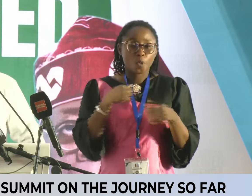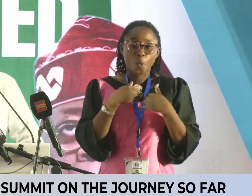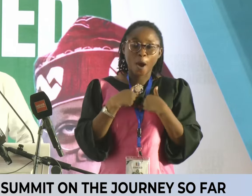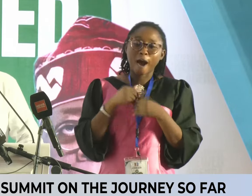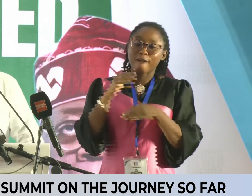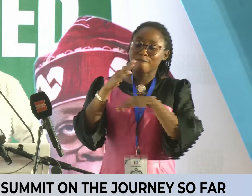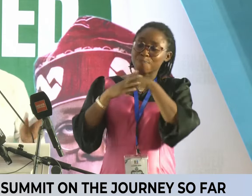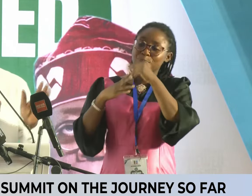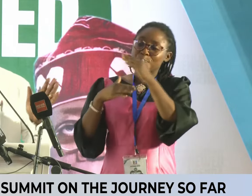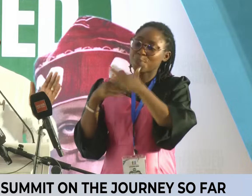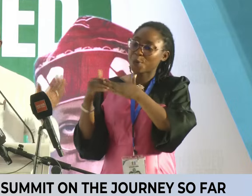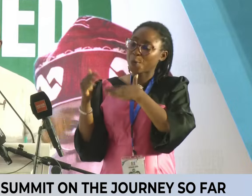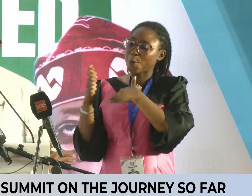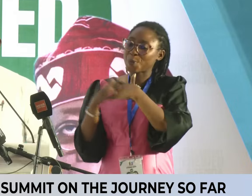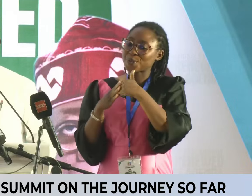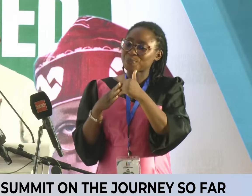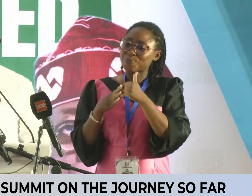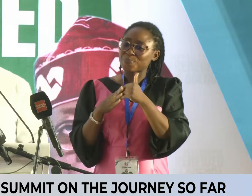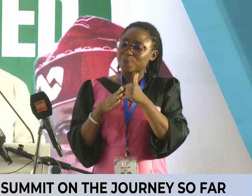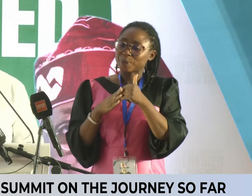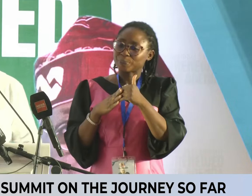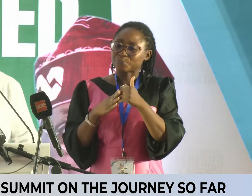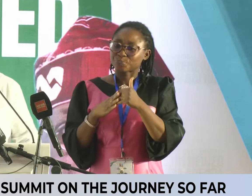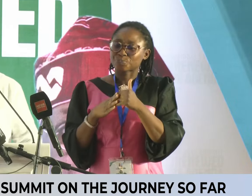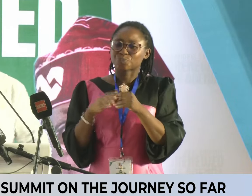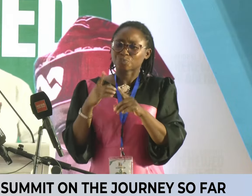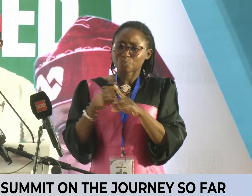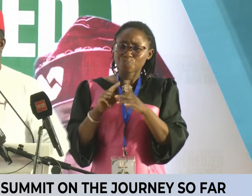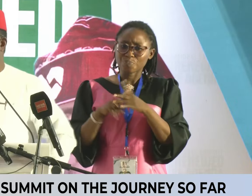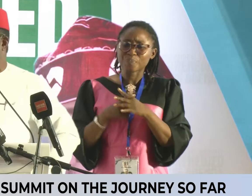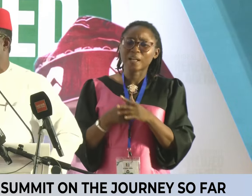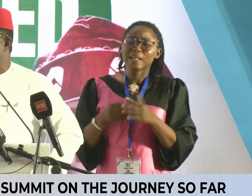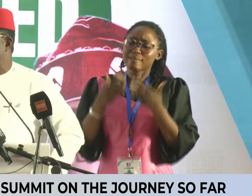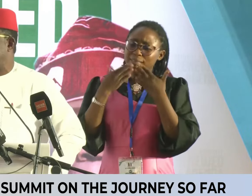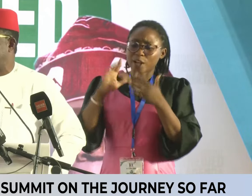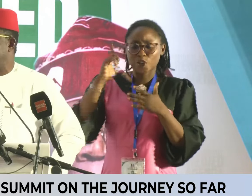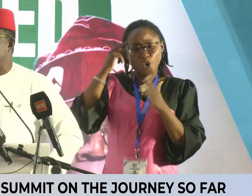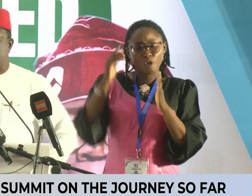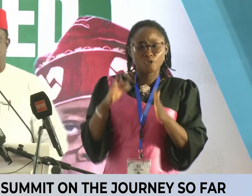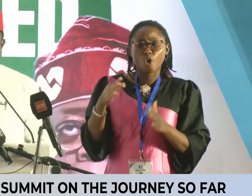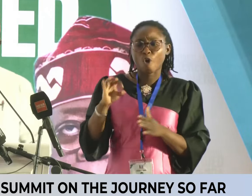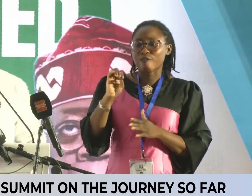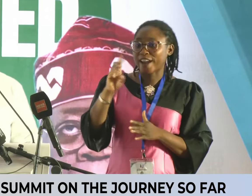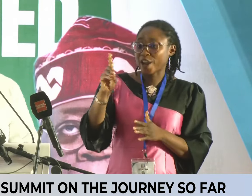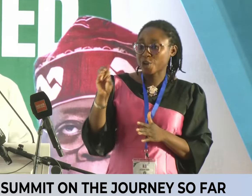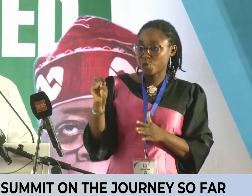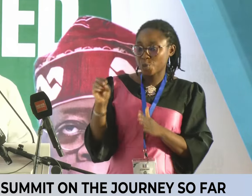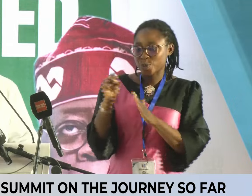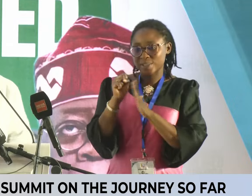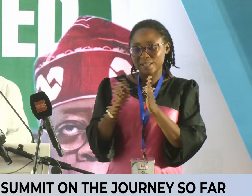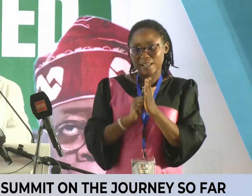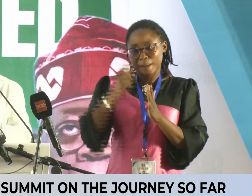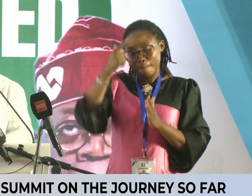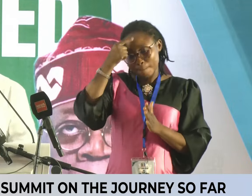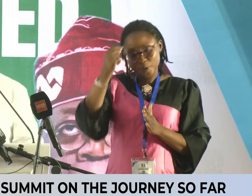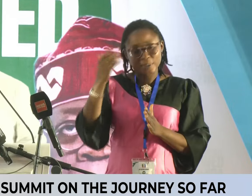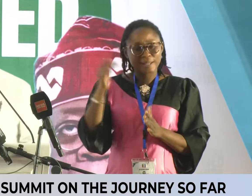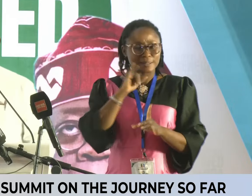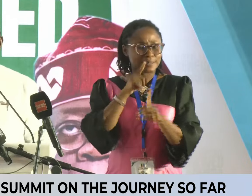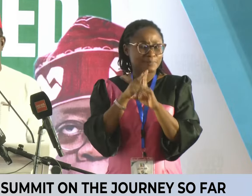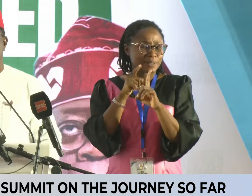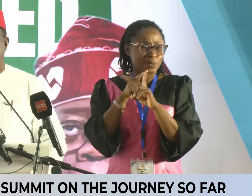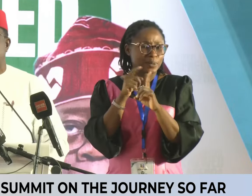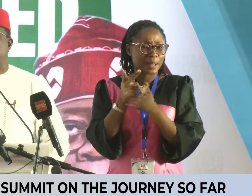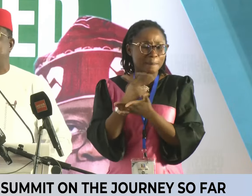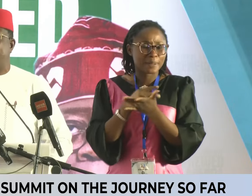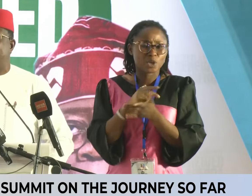Guild, have Levant at the beginning. And I want to thank the governor of Edo State, because there is a particular